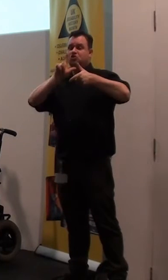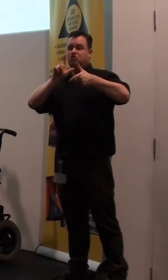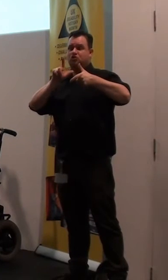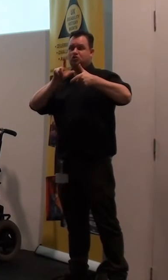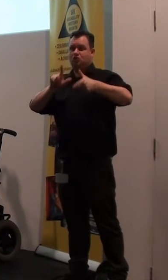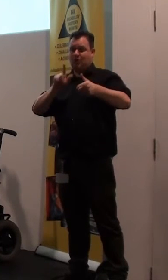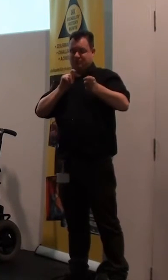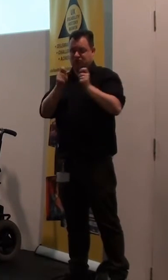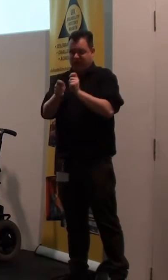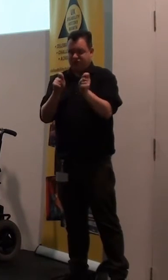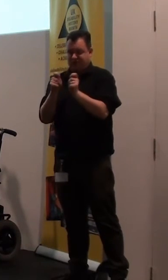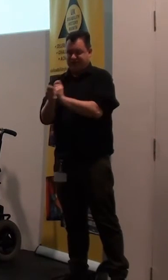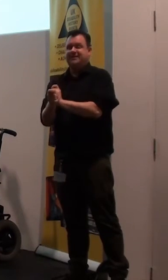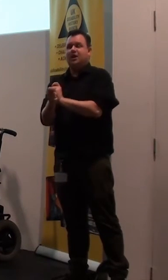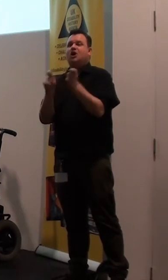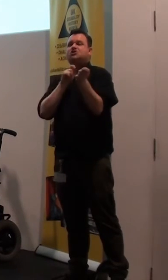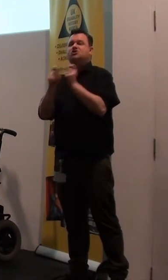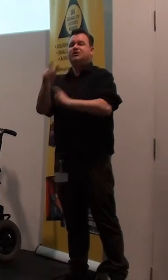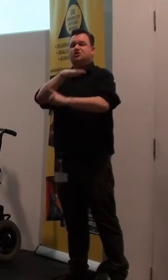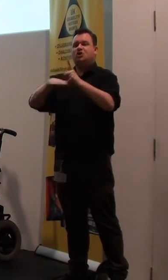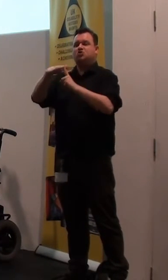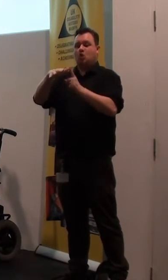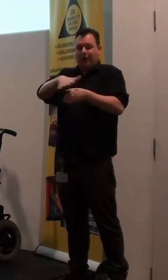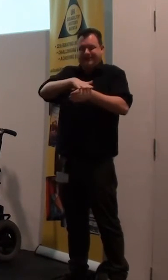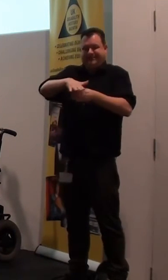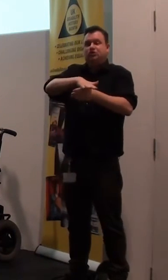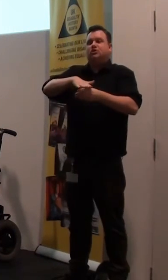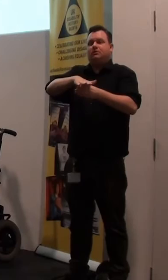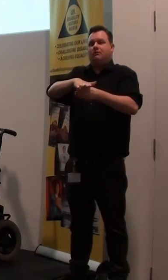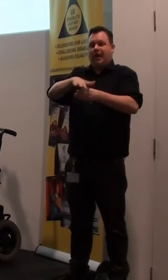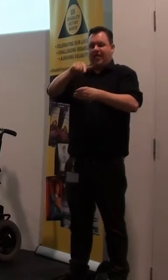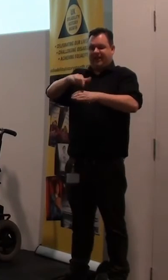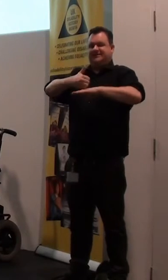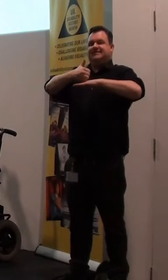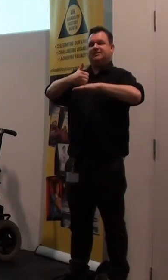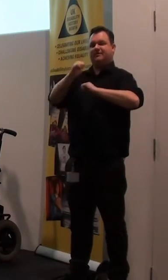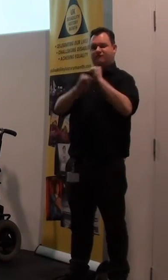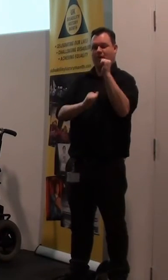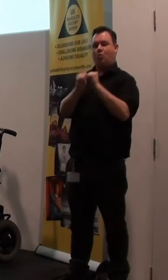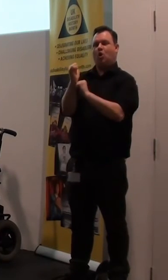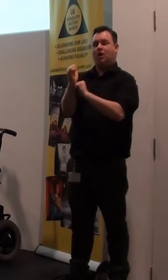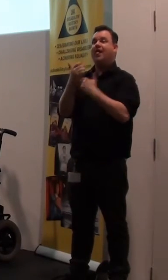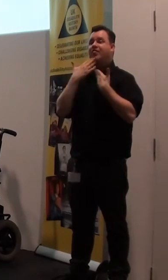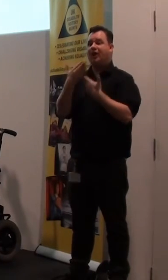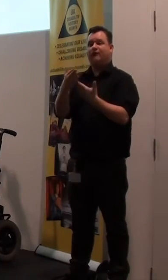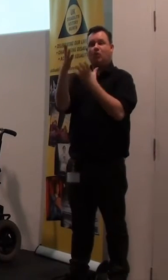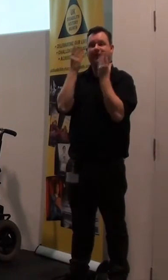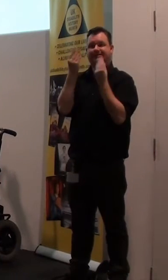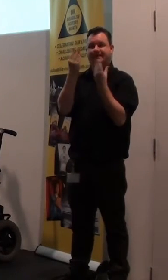we're described, then we need to change the social conditions that set the framework for those terms. So thank you very much for listening to me.